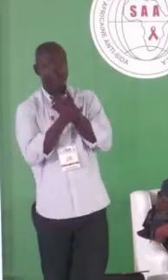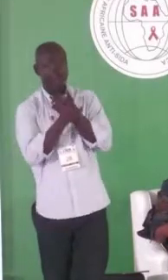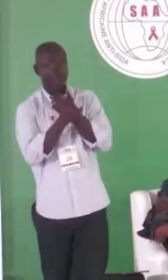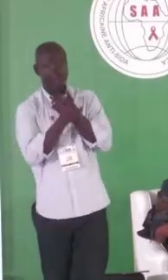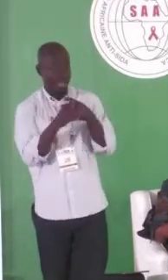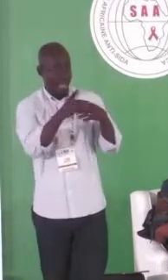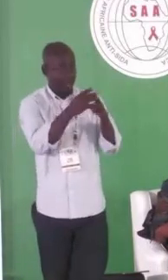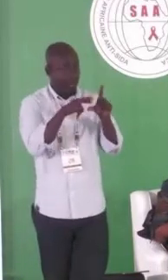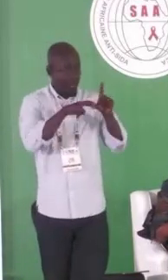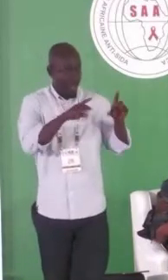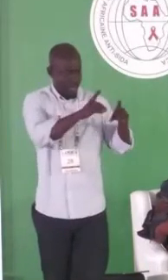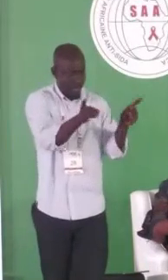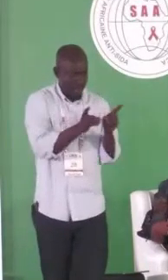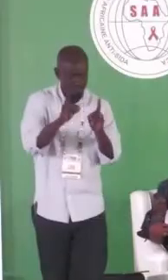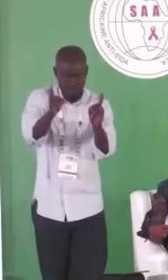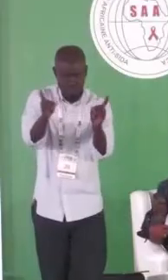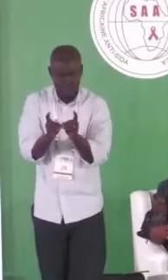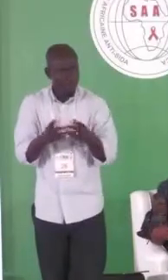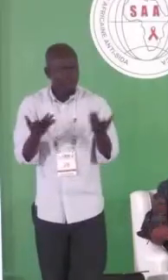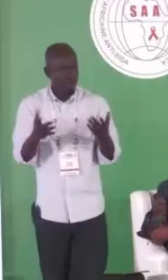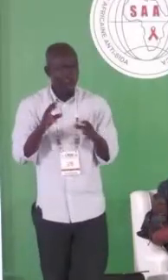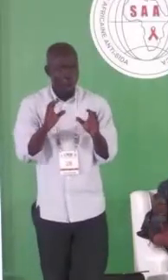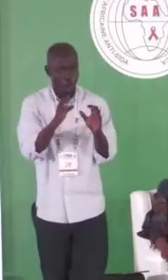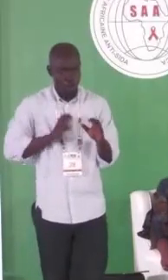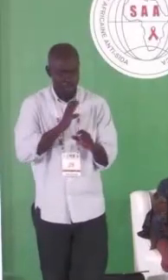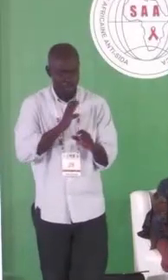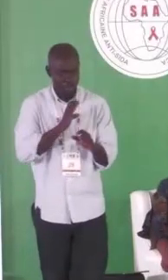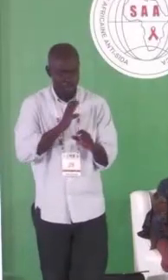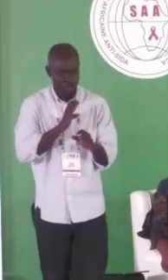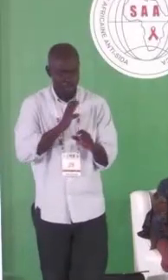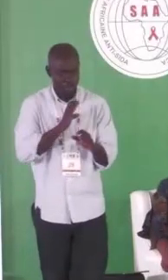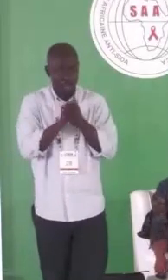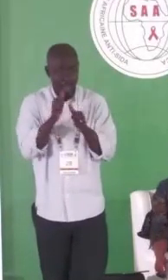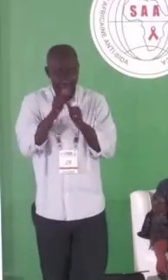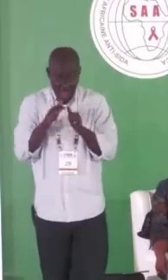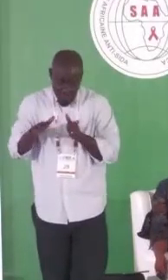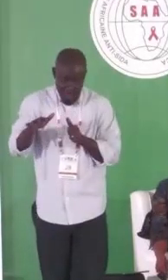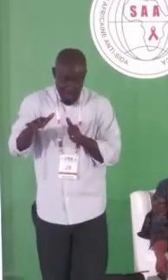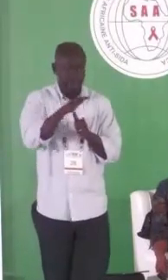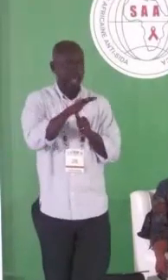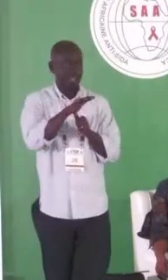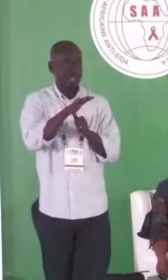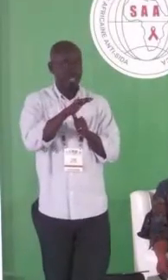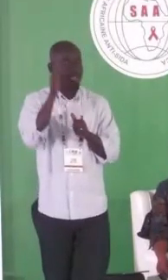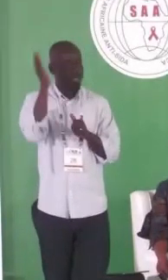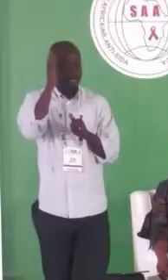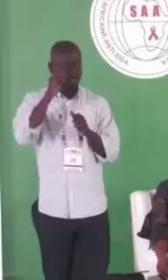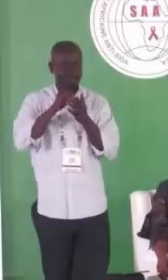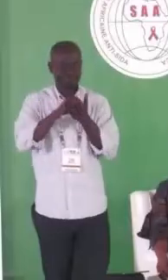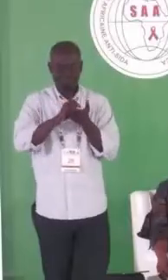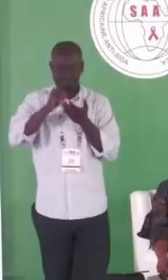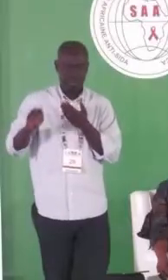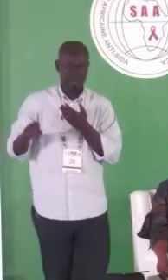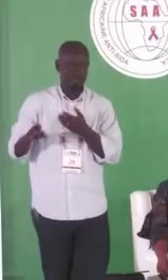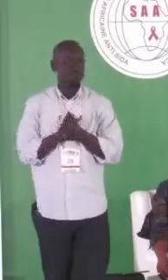provincial validation committees to make sure that no place in Zimbabwe is left behind. So they